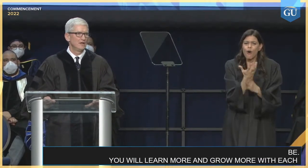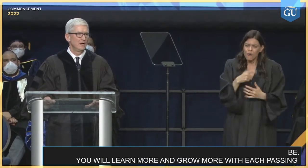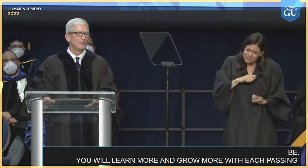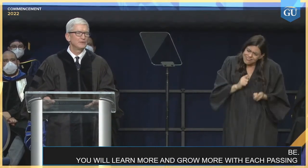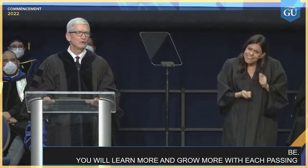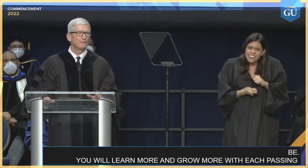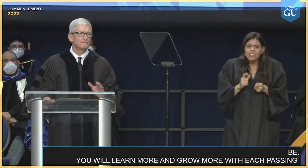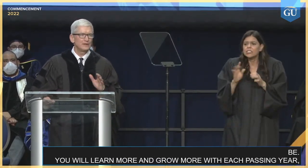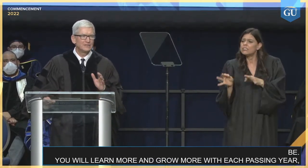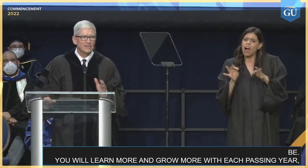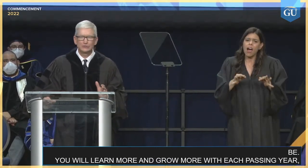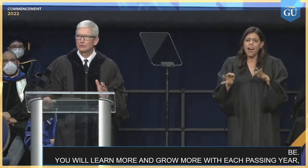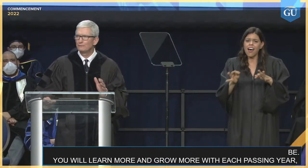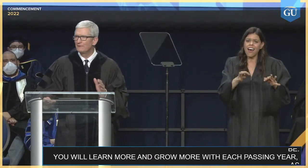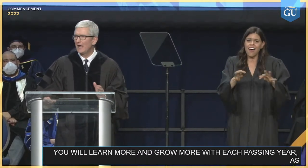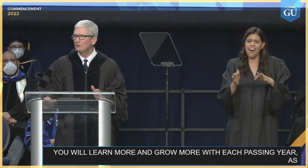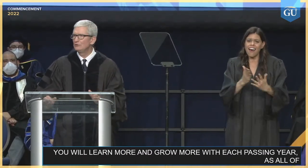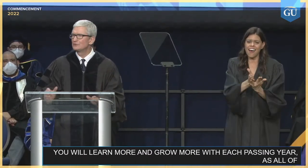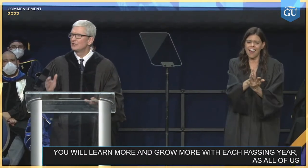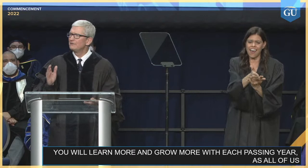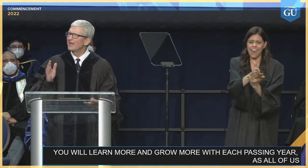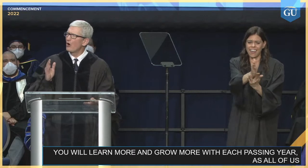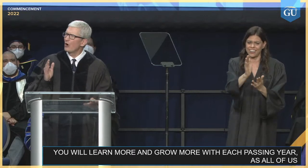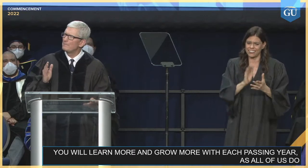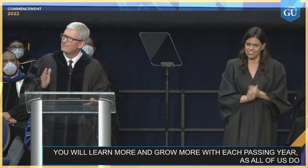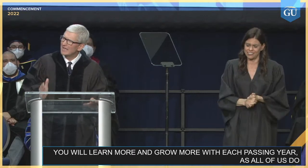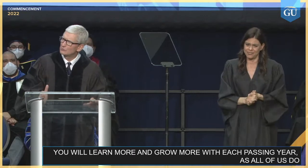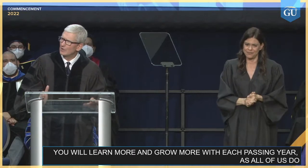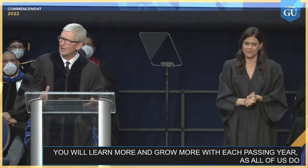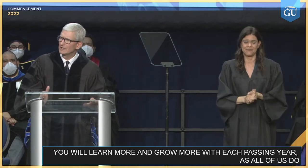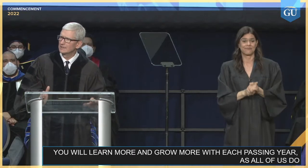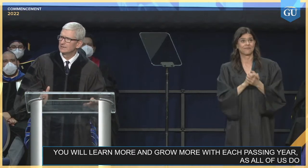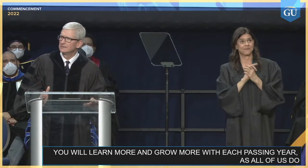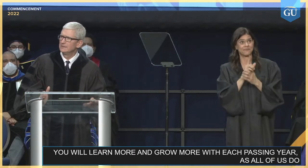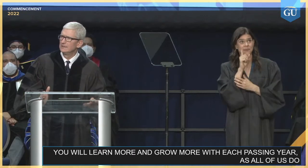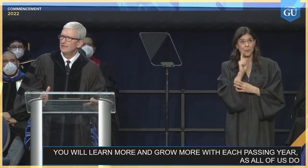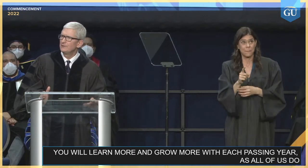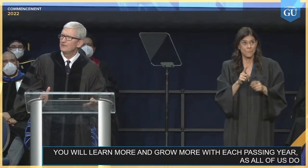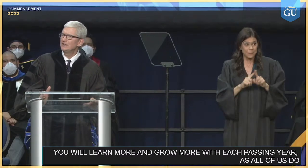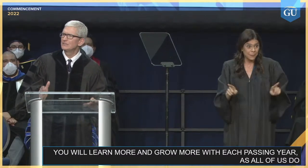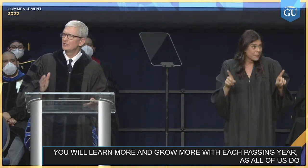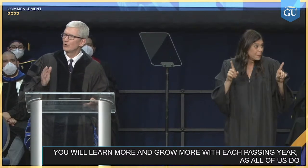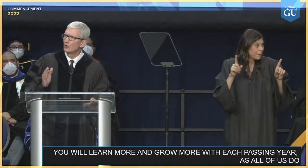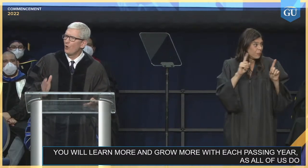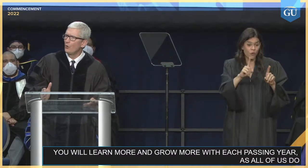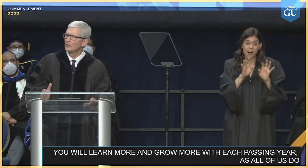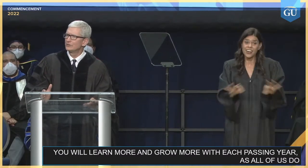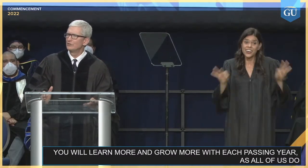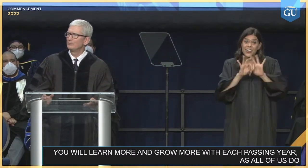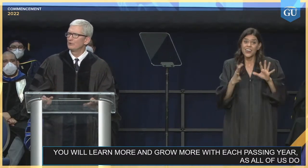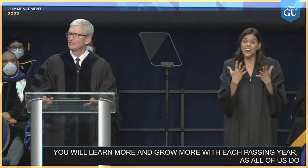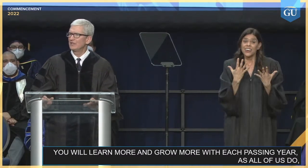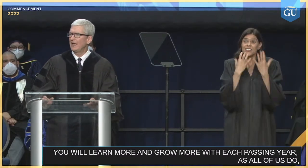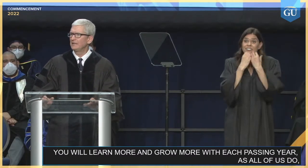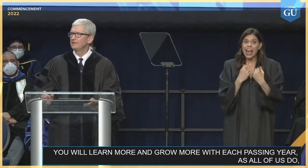But there are foundational values that are bedrock, things that are core to your personality and